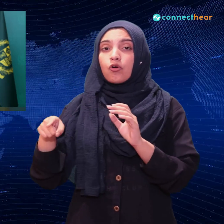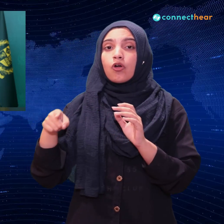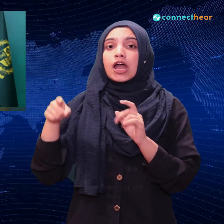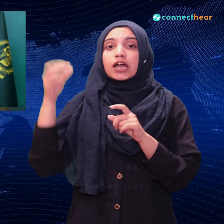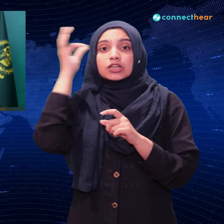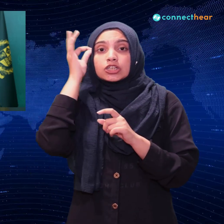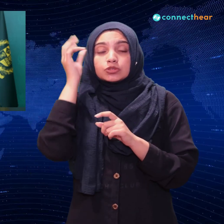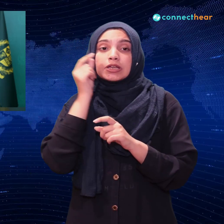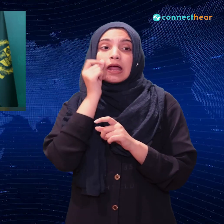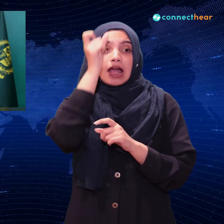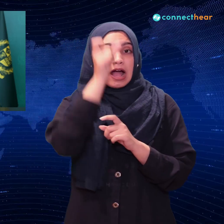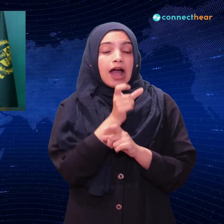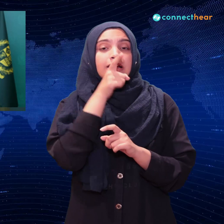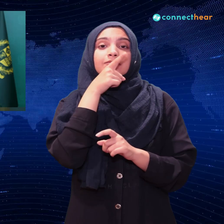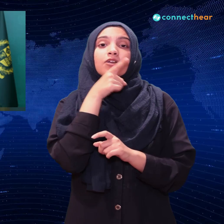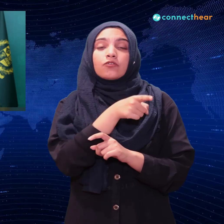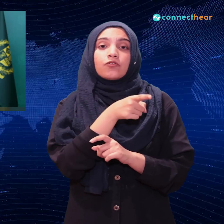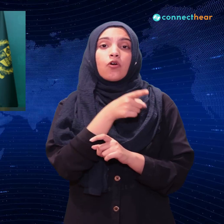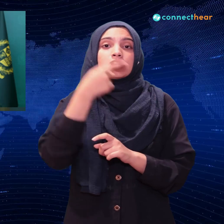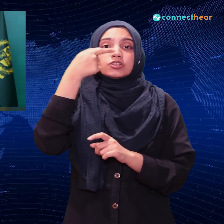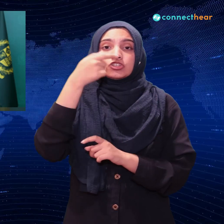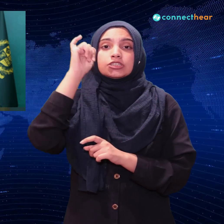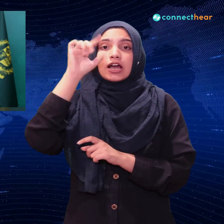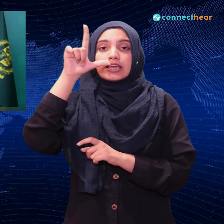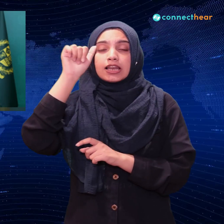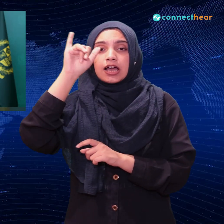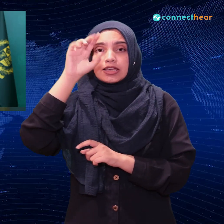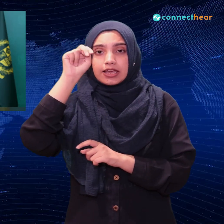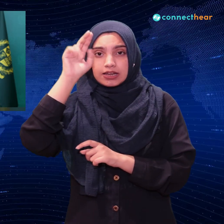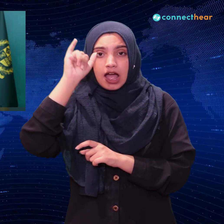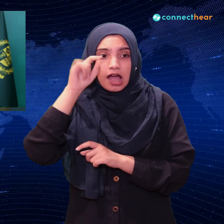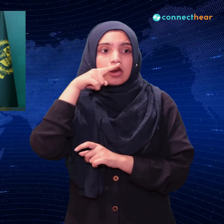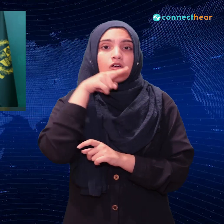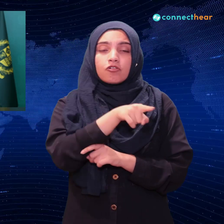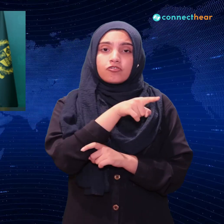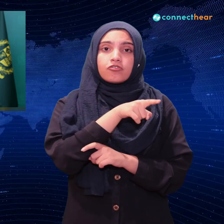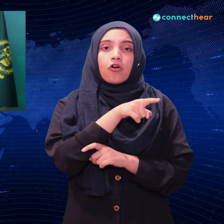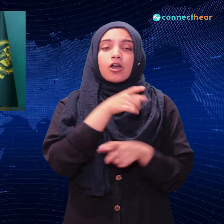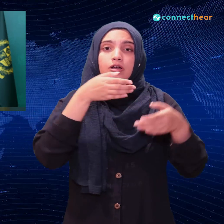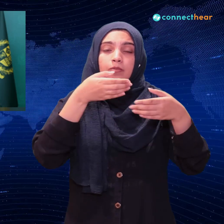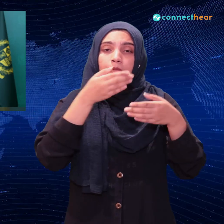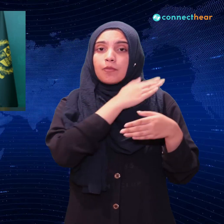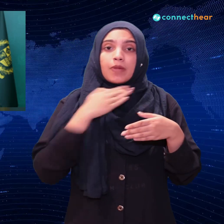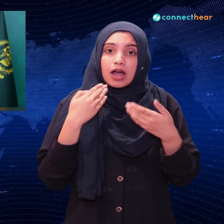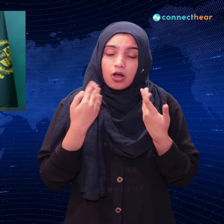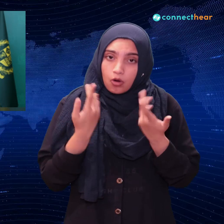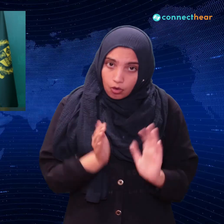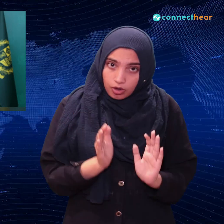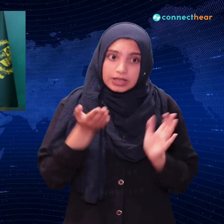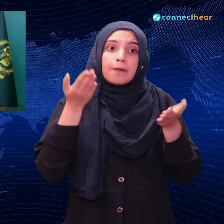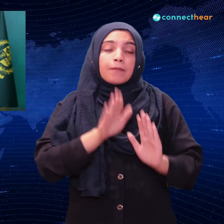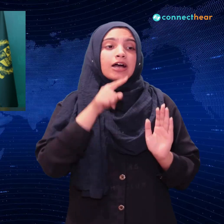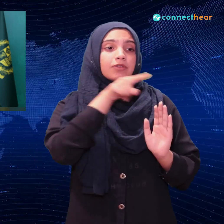Kashmiri leader, Sayyid Ali Shah Gilani, from his family, denying him a proper Islamic funeral